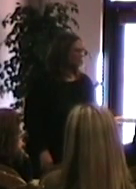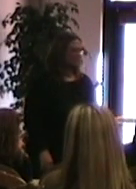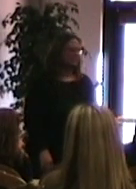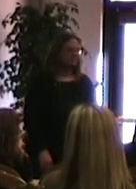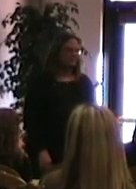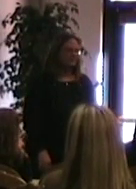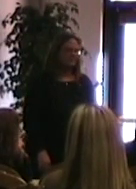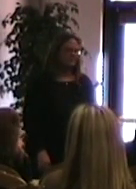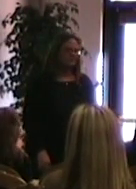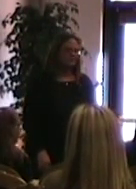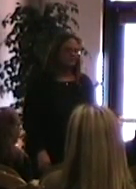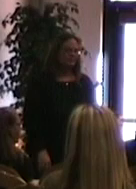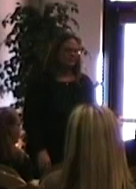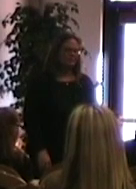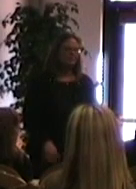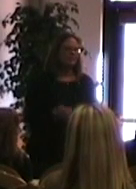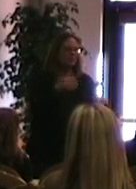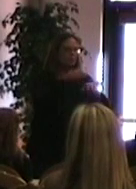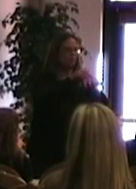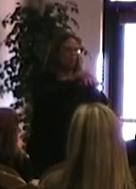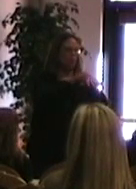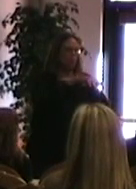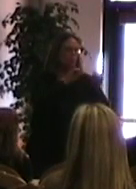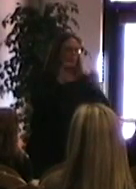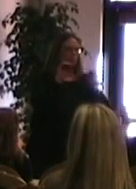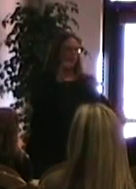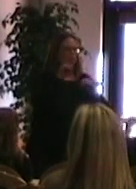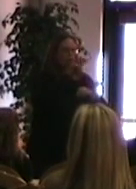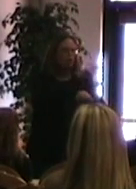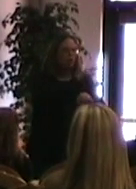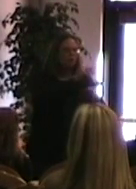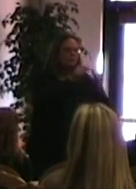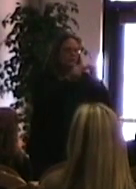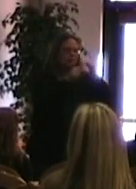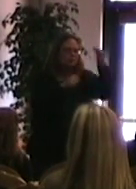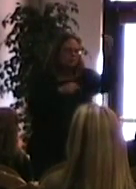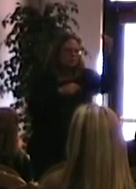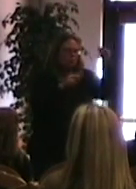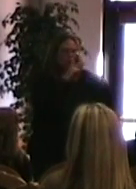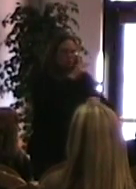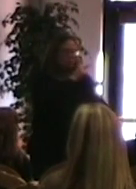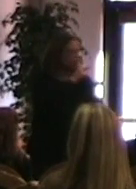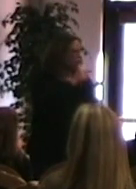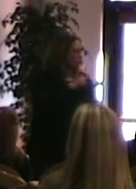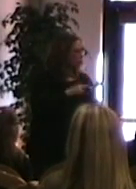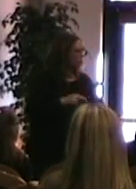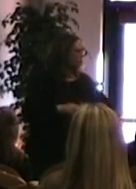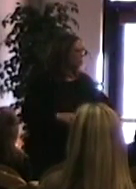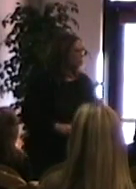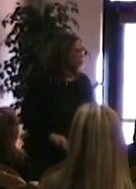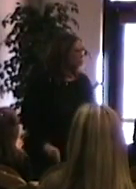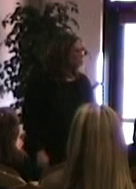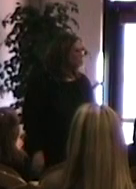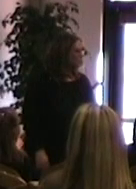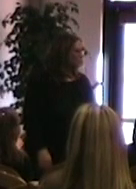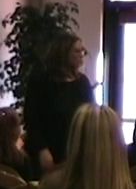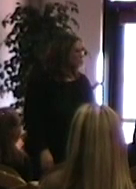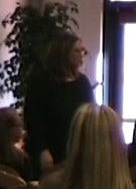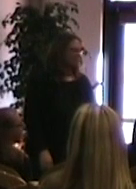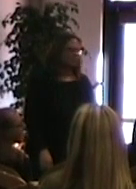Let's slow it down a bit. Watch the blade. Watch what happens to it. And if you have trouble seeing it, we'll kill the